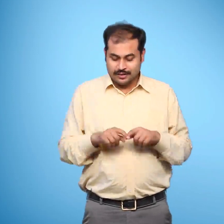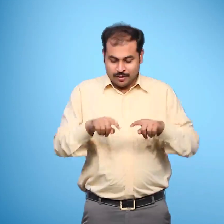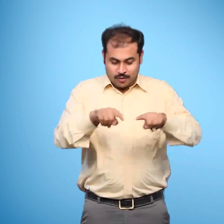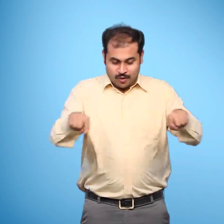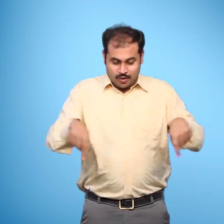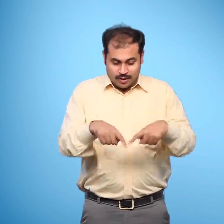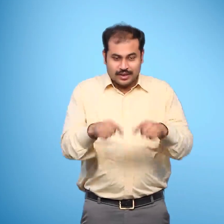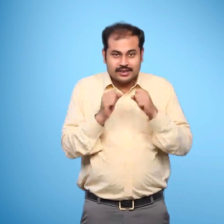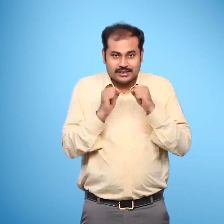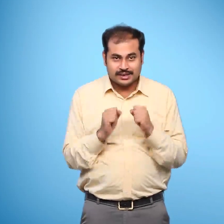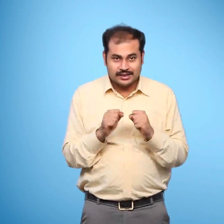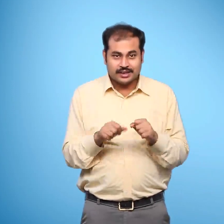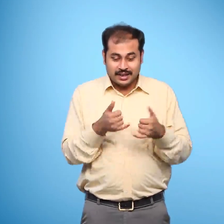are sitting near a game board